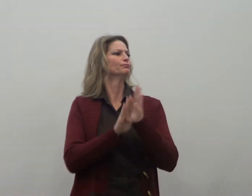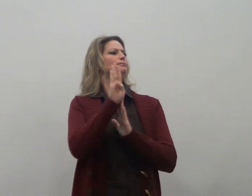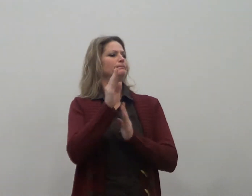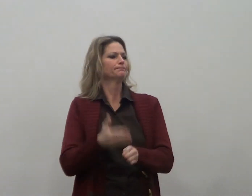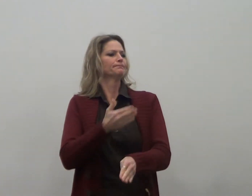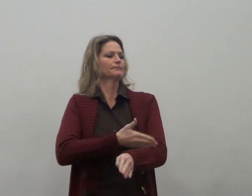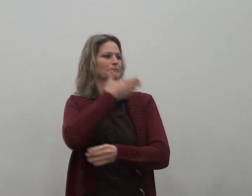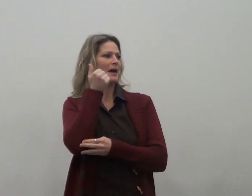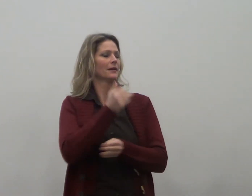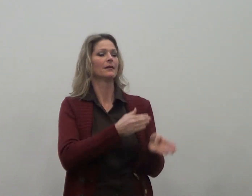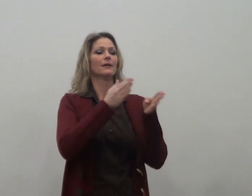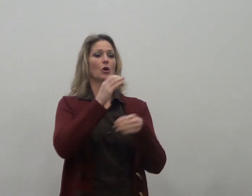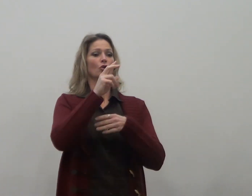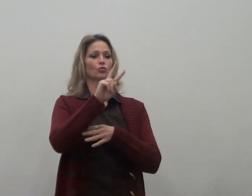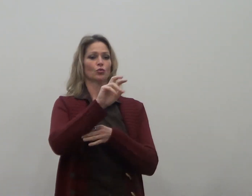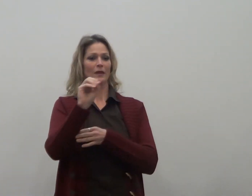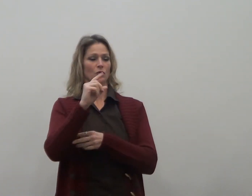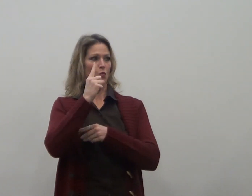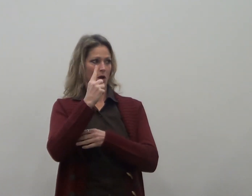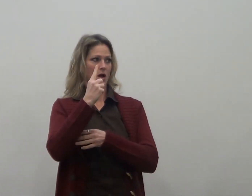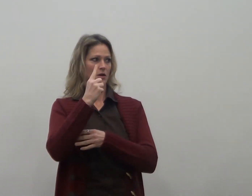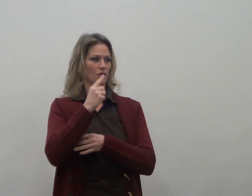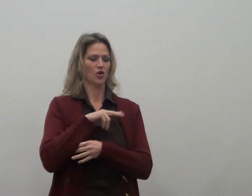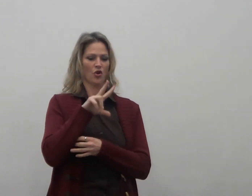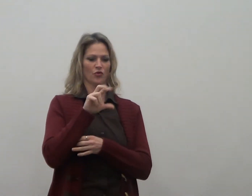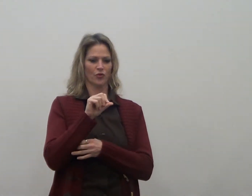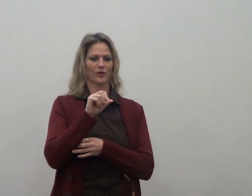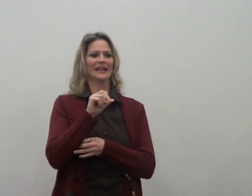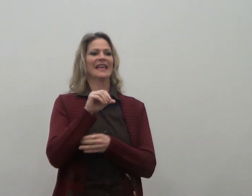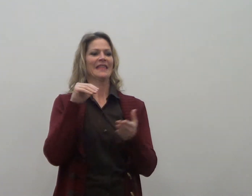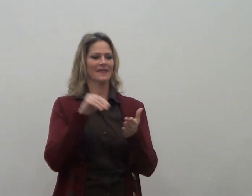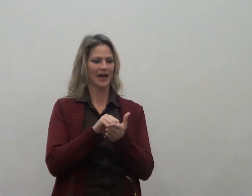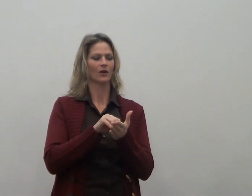And by 2001, there was 30,000 Nucleus recipients.